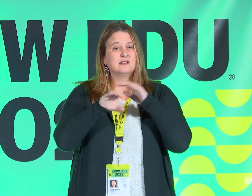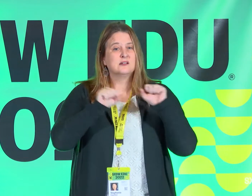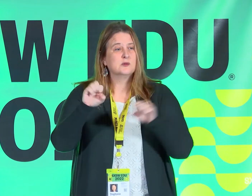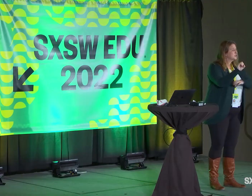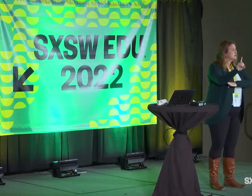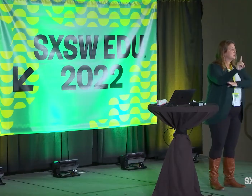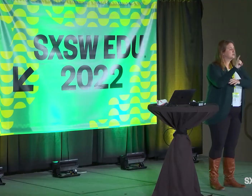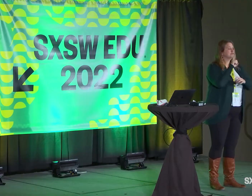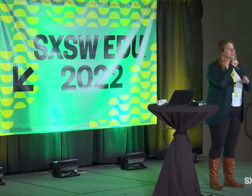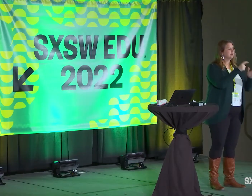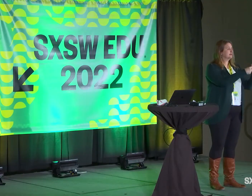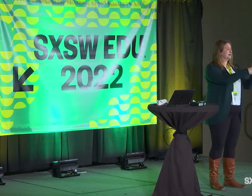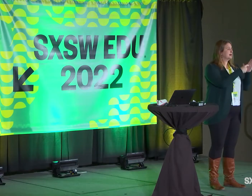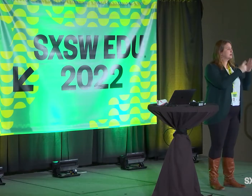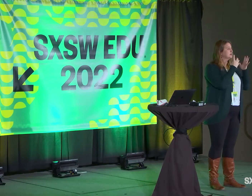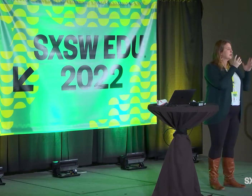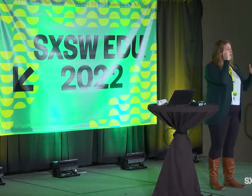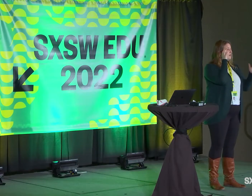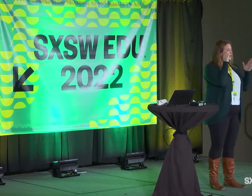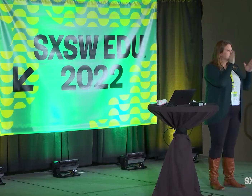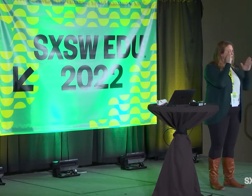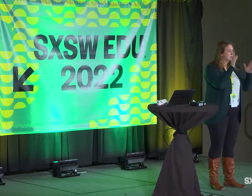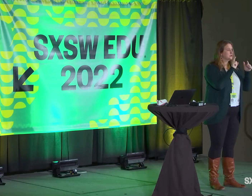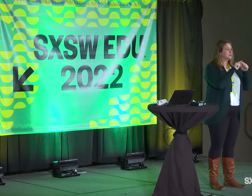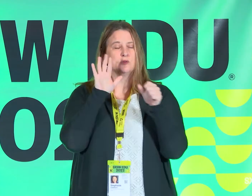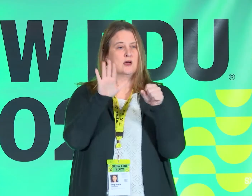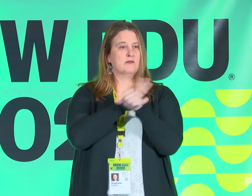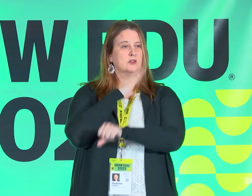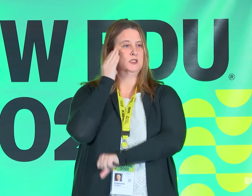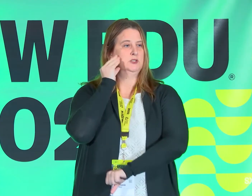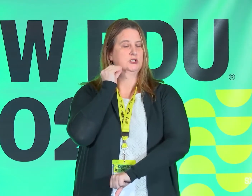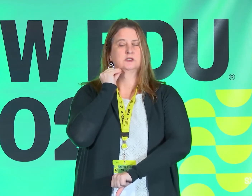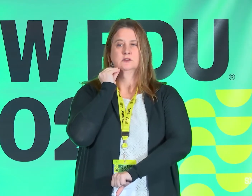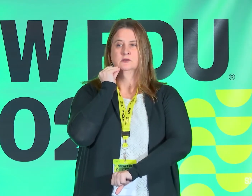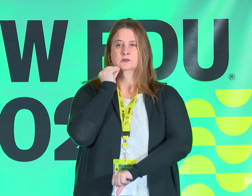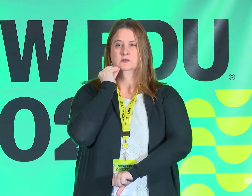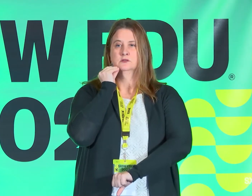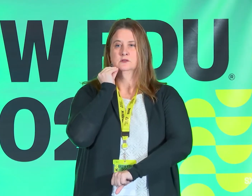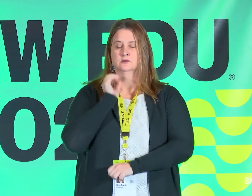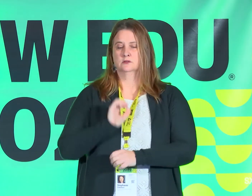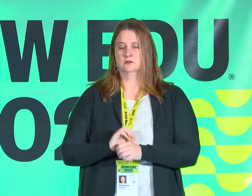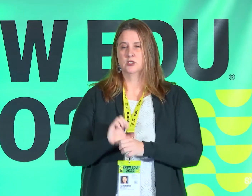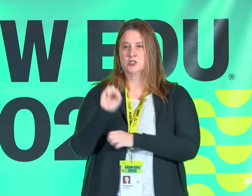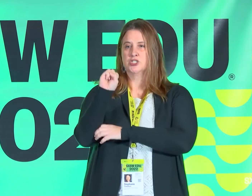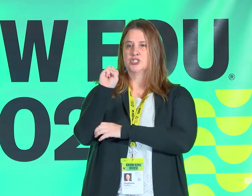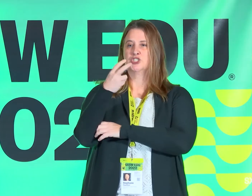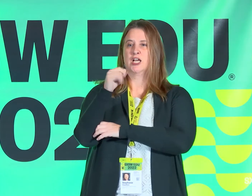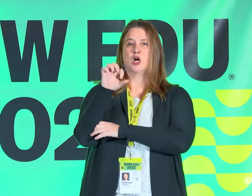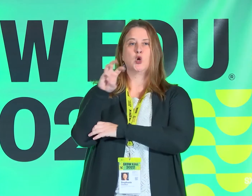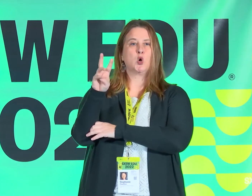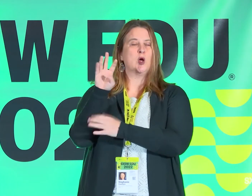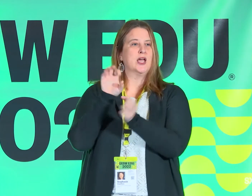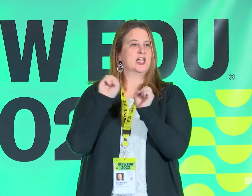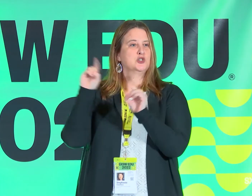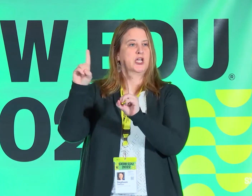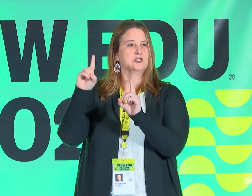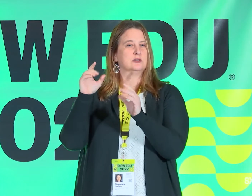administrators. Accessibility to education really requires a lot of attention to that full experience.